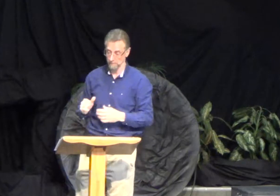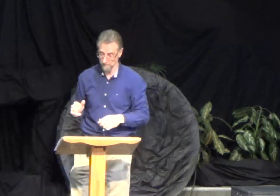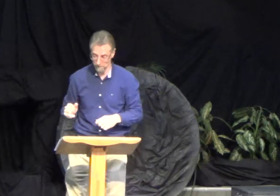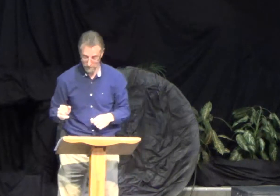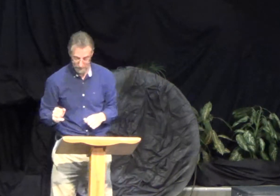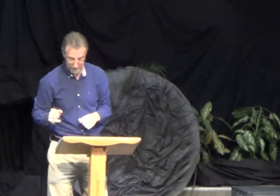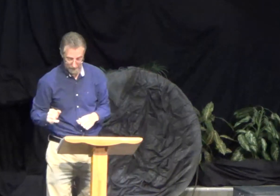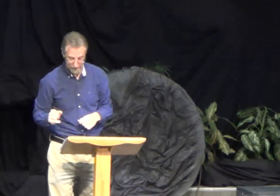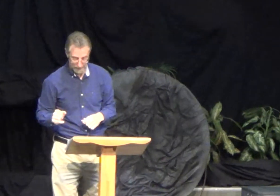to do that.